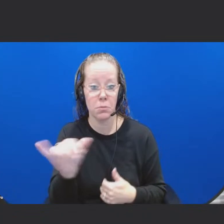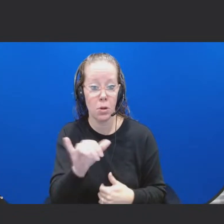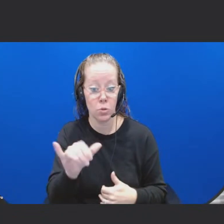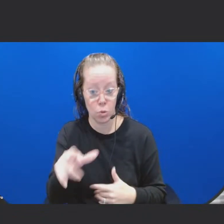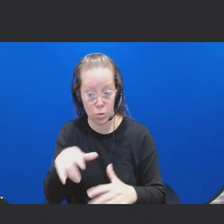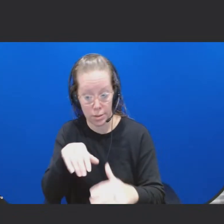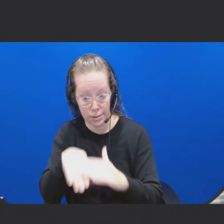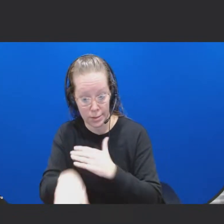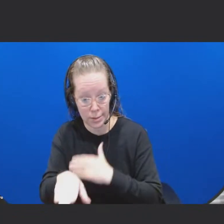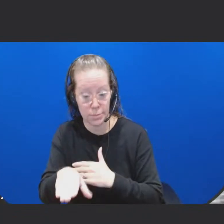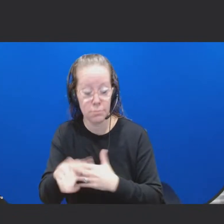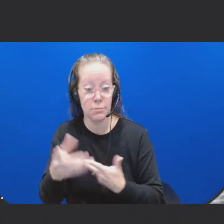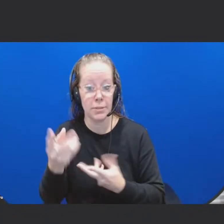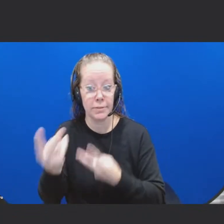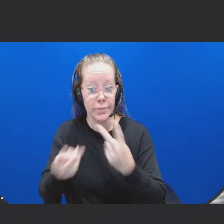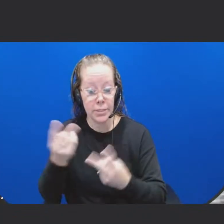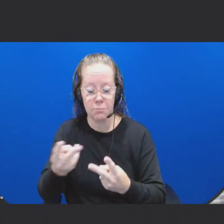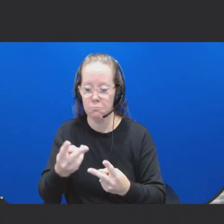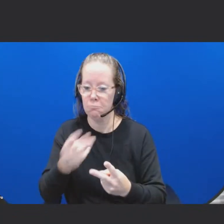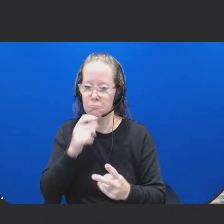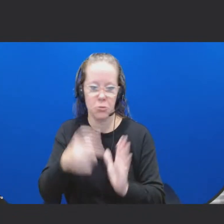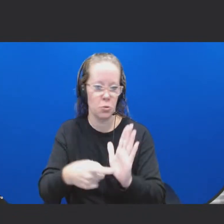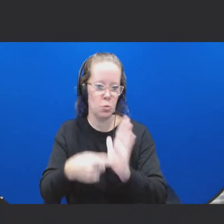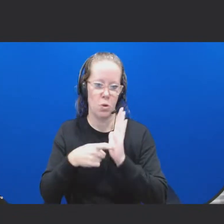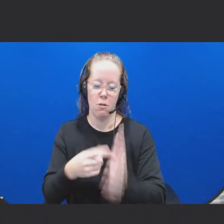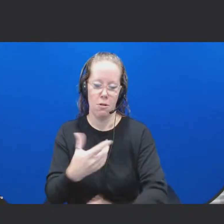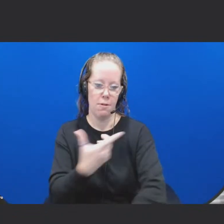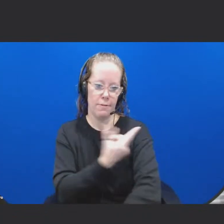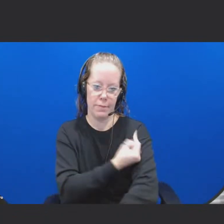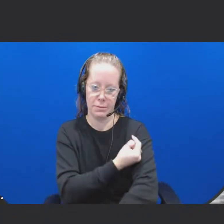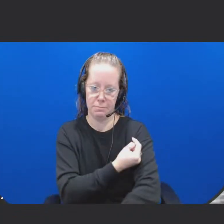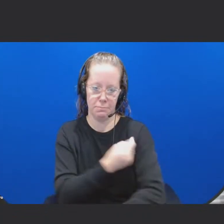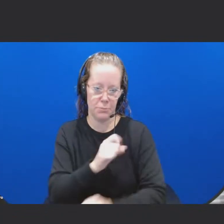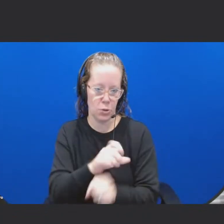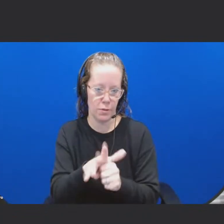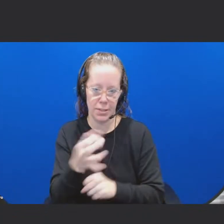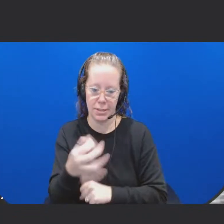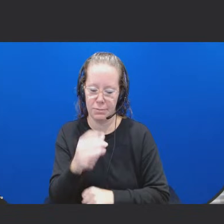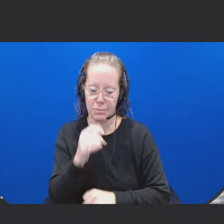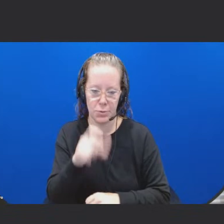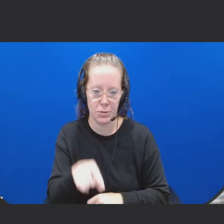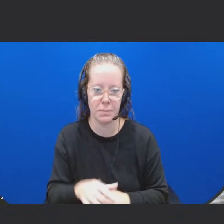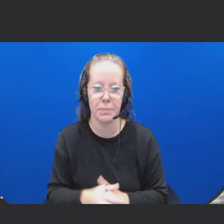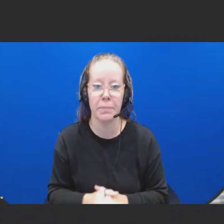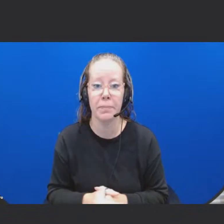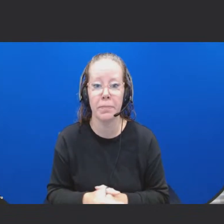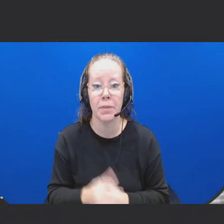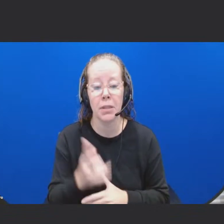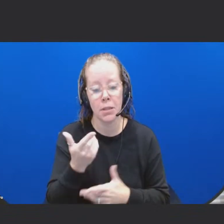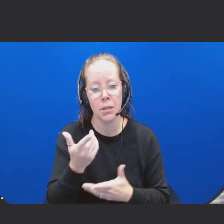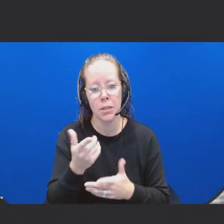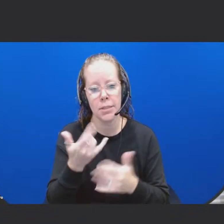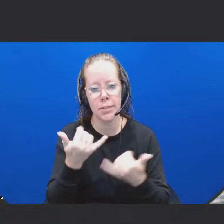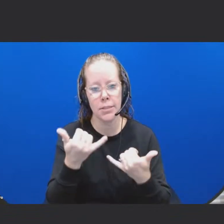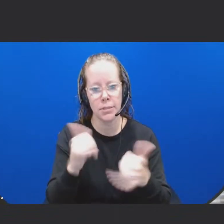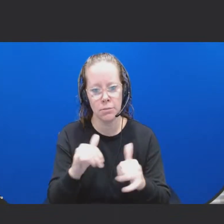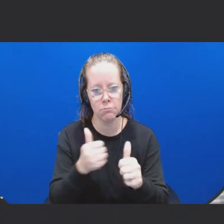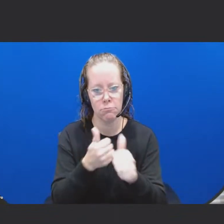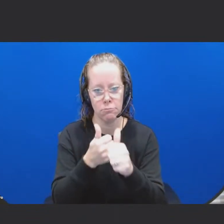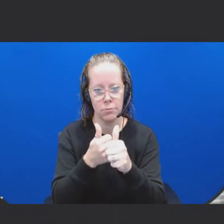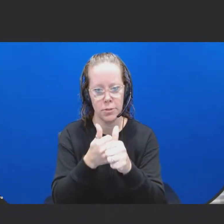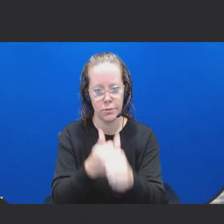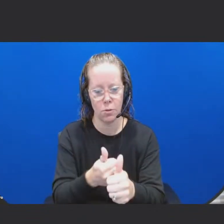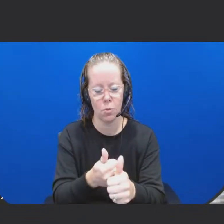to visit their family or their loved one. There are, however, some IPAC, or